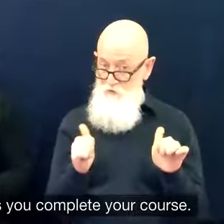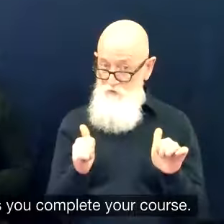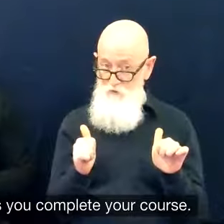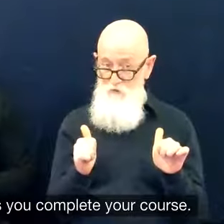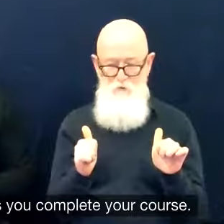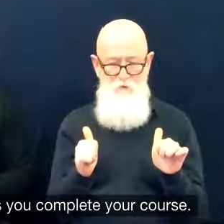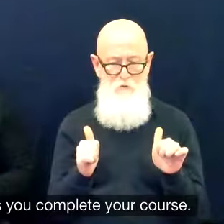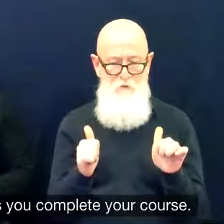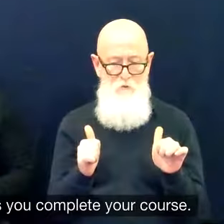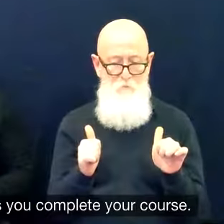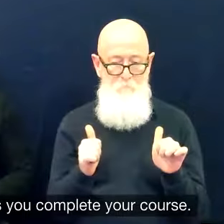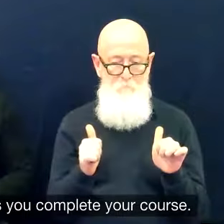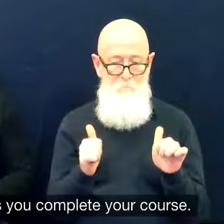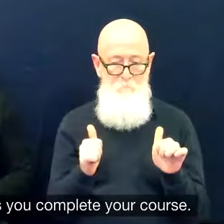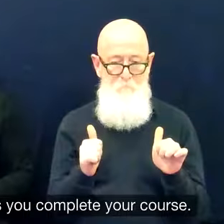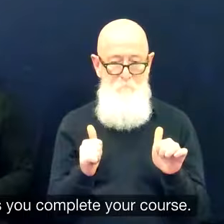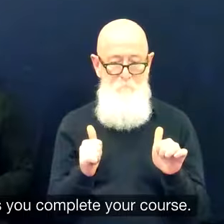receive